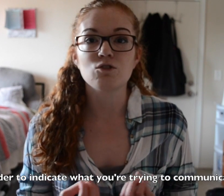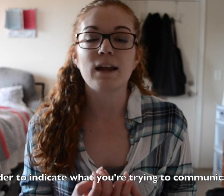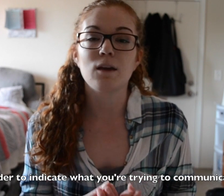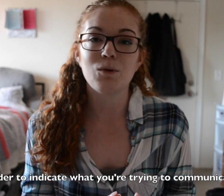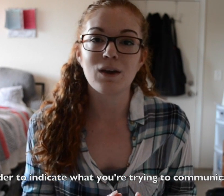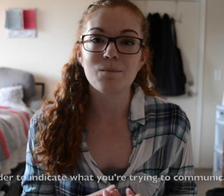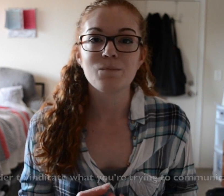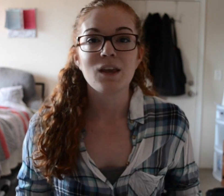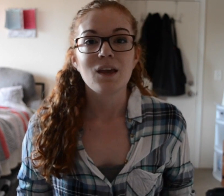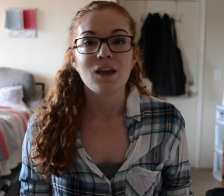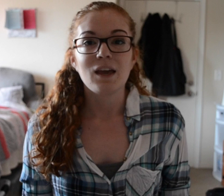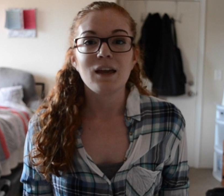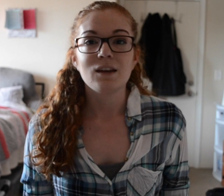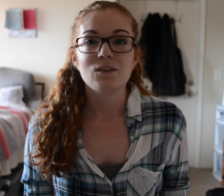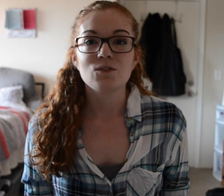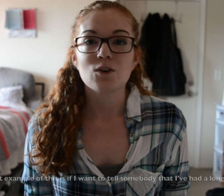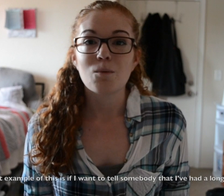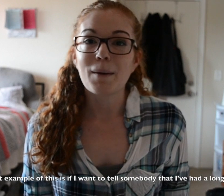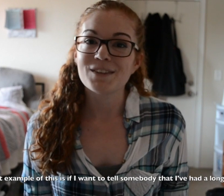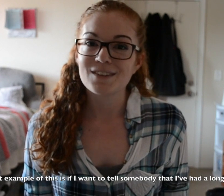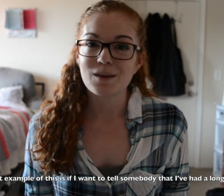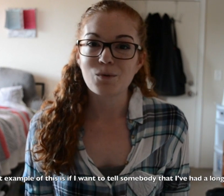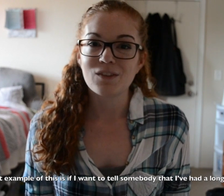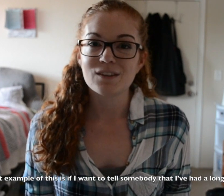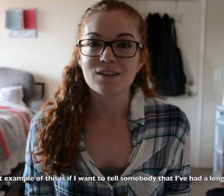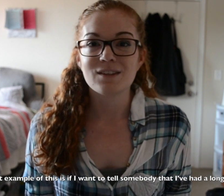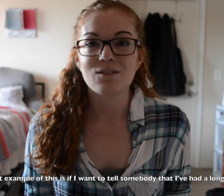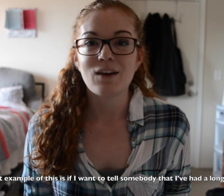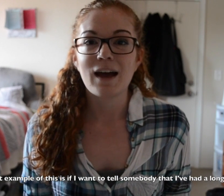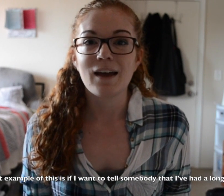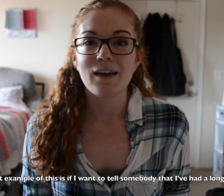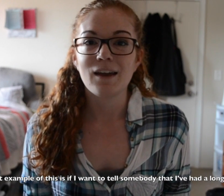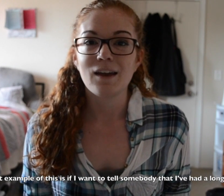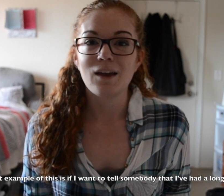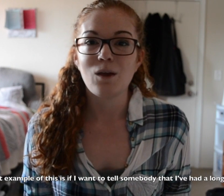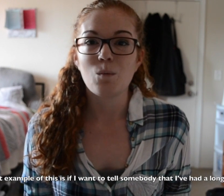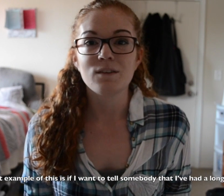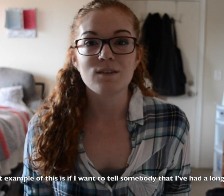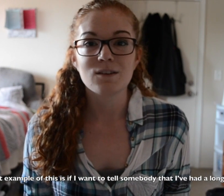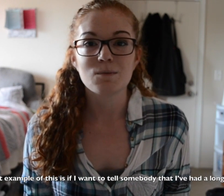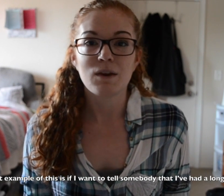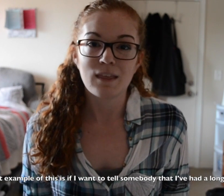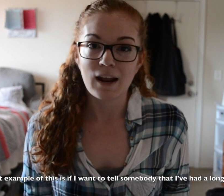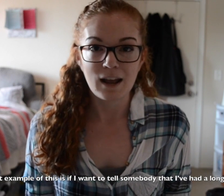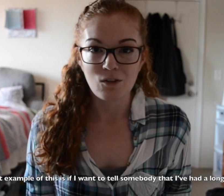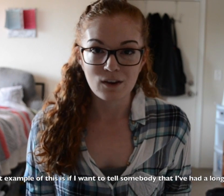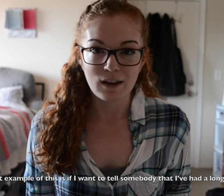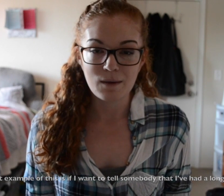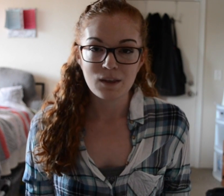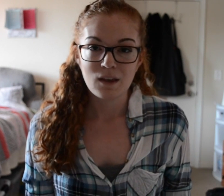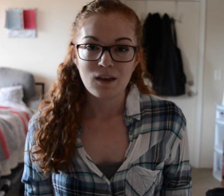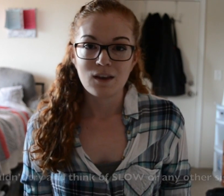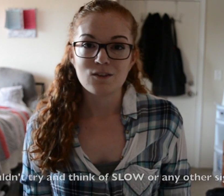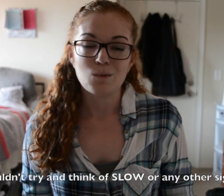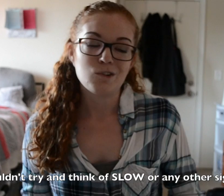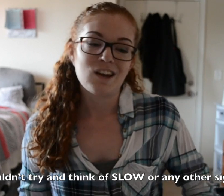trying to communicate. So my best example of this is if I want to tell somebody that I had a long day, and so I wouldn't try and